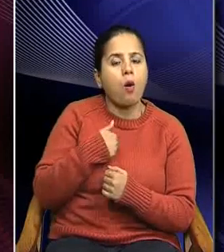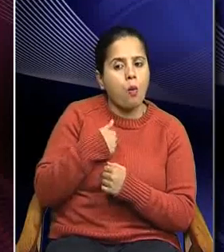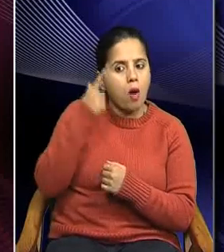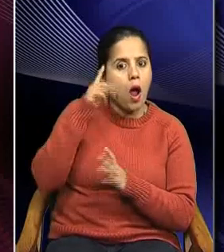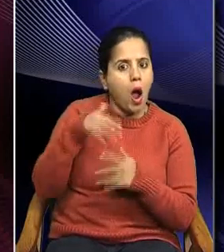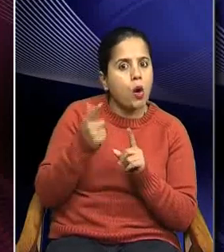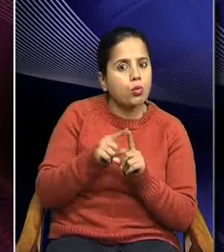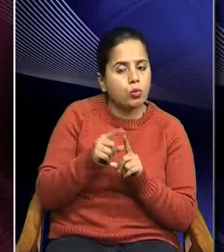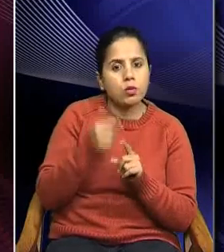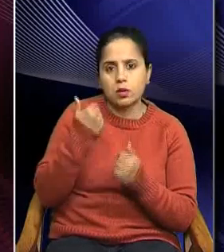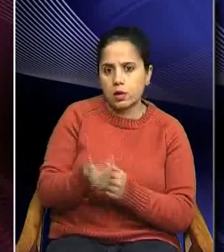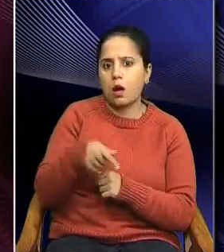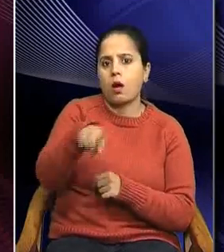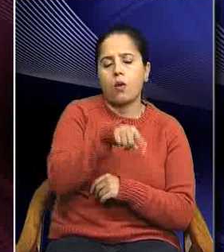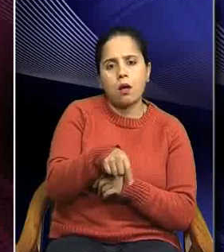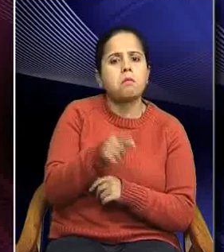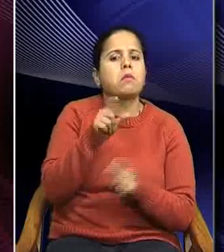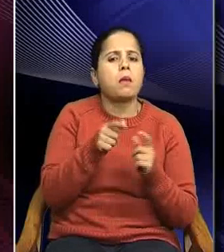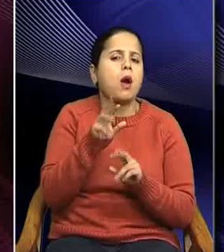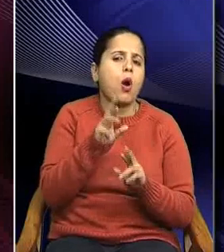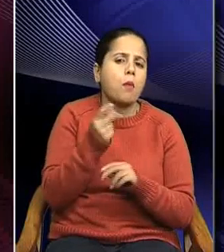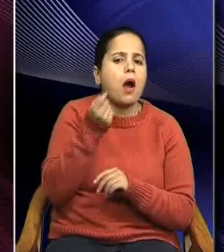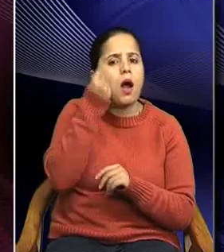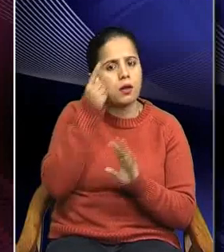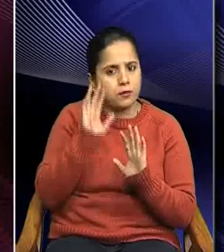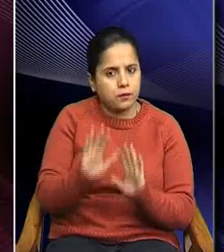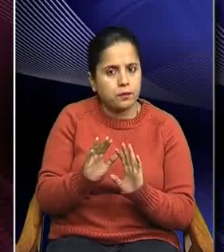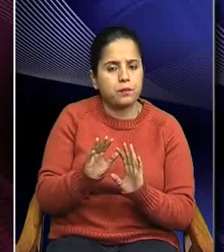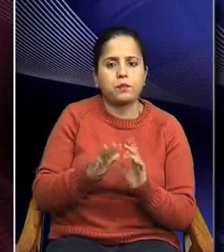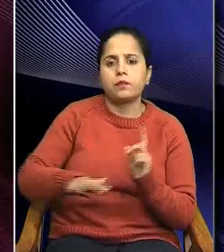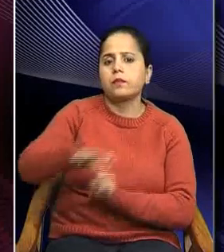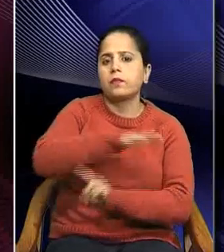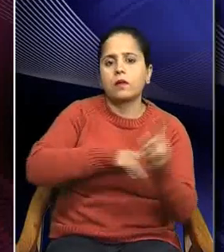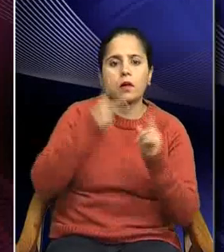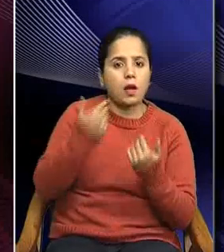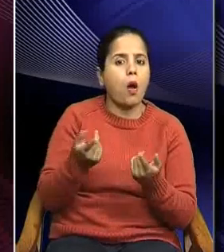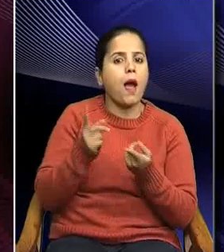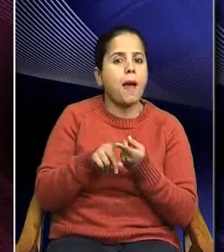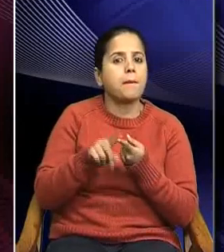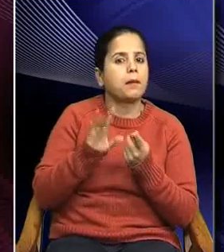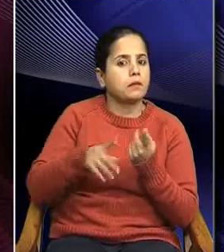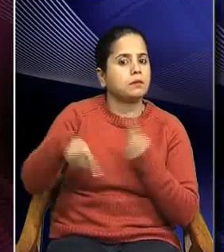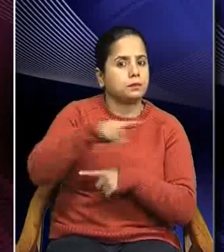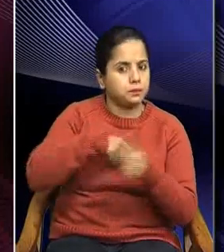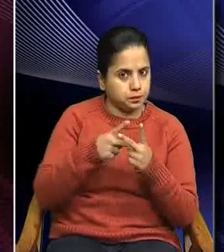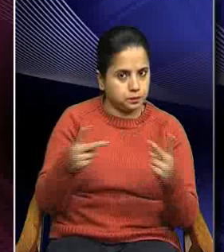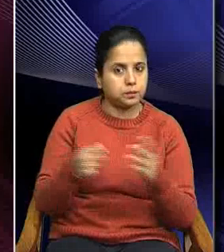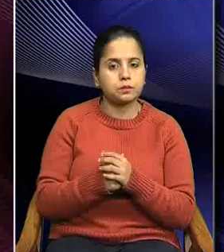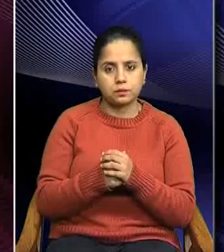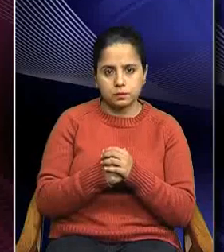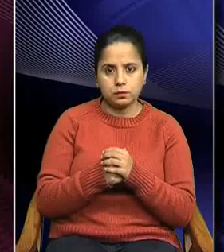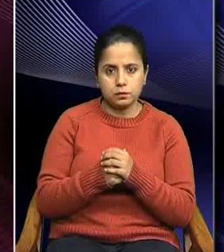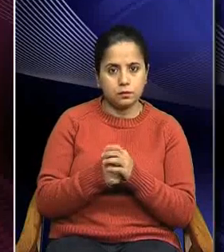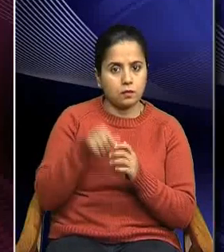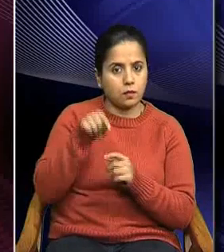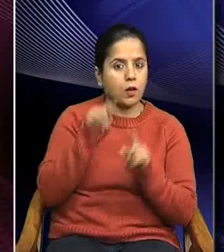this is one way to make sense of things that are happening around us. So,